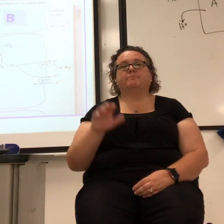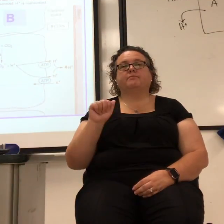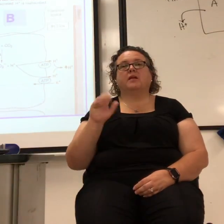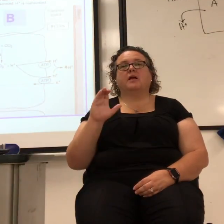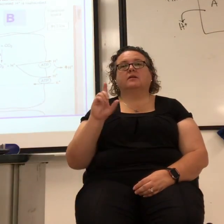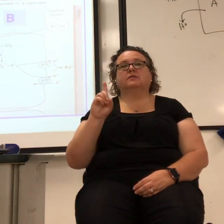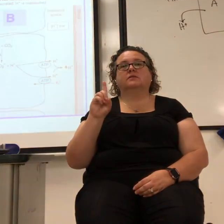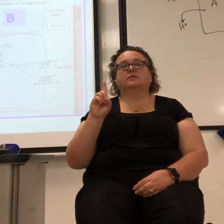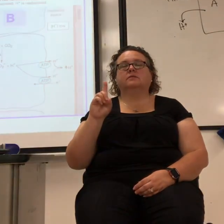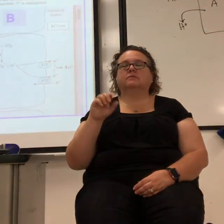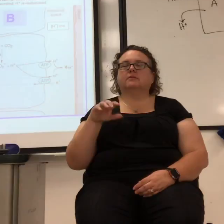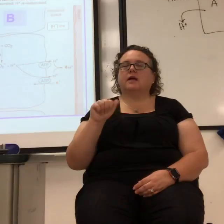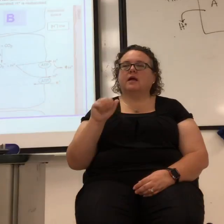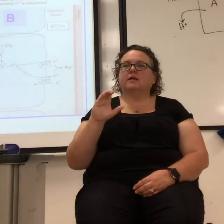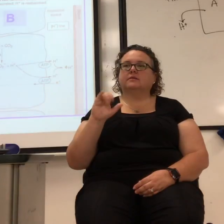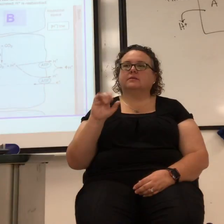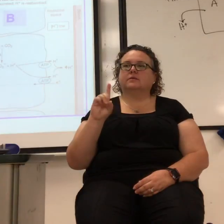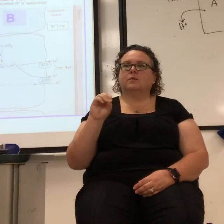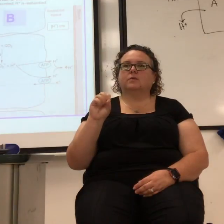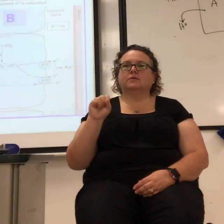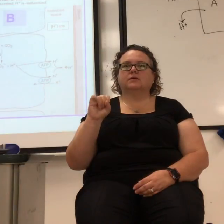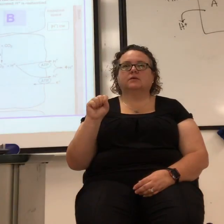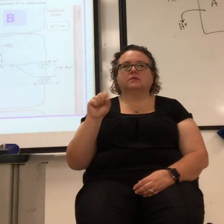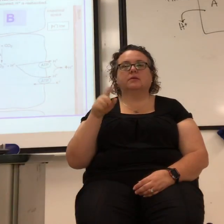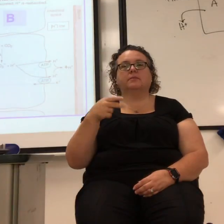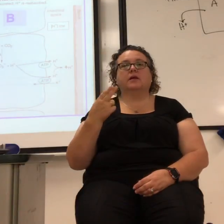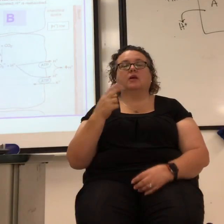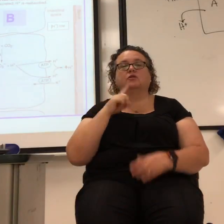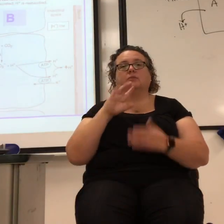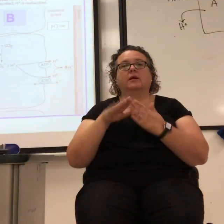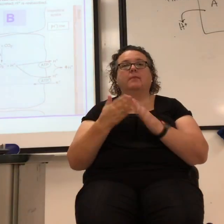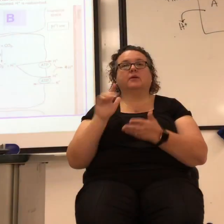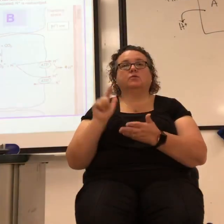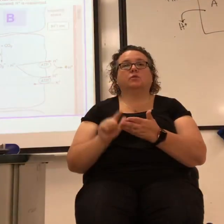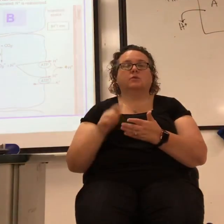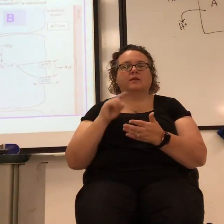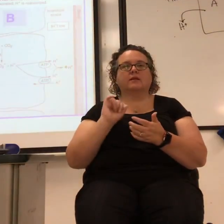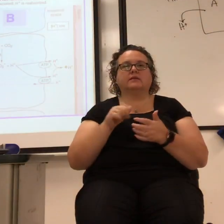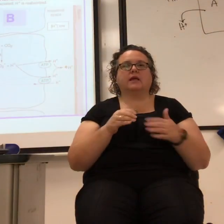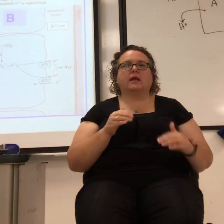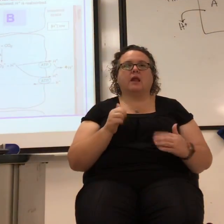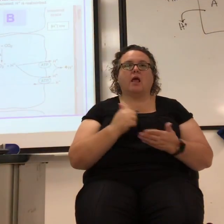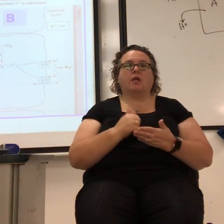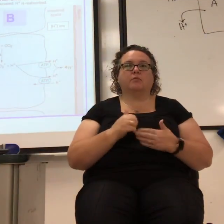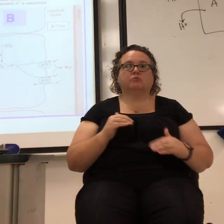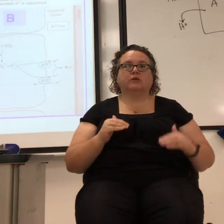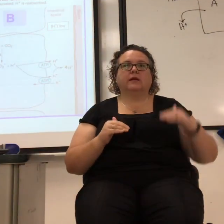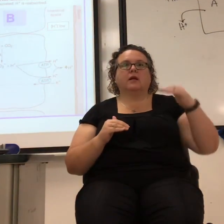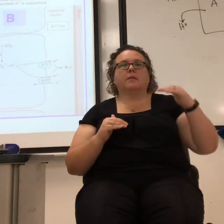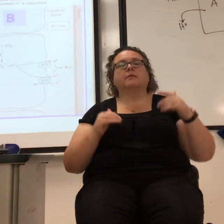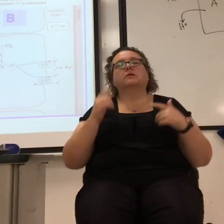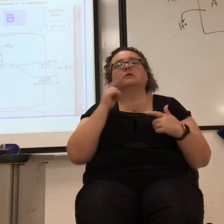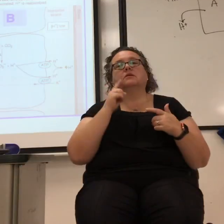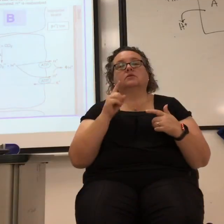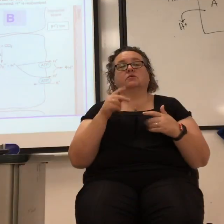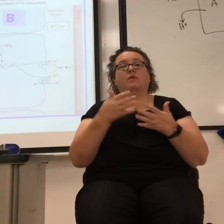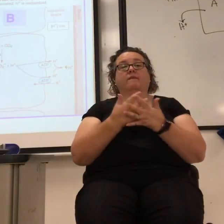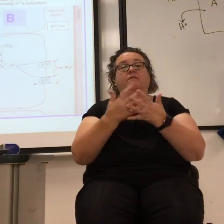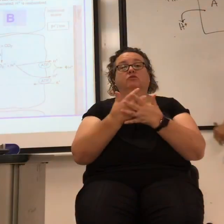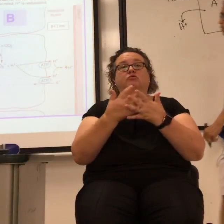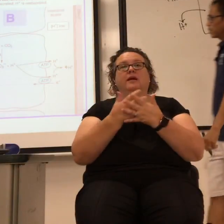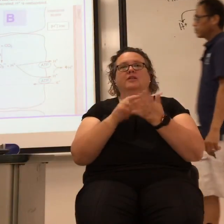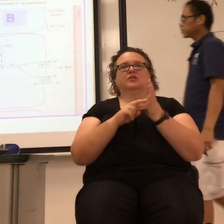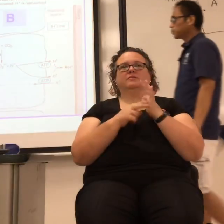Acidosis, pH getting too low. These work, that can help bring it back up. Okay, the filtrate, you're just rearranging the